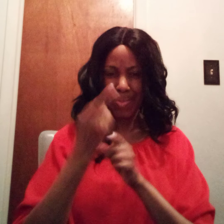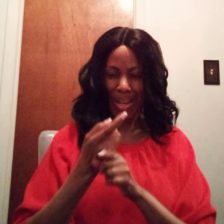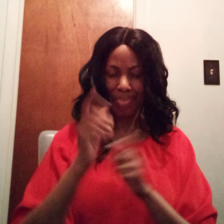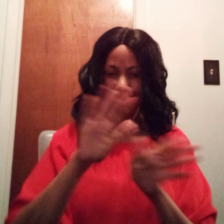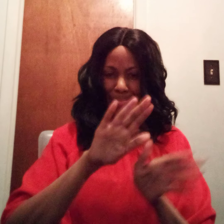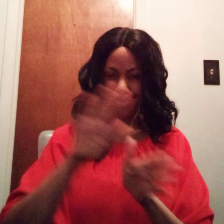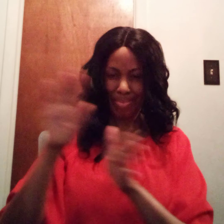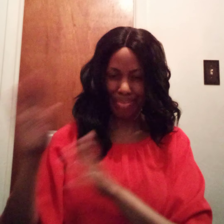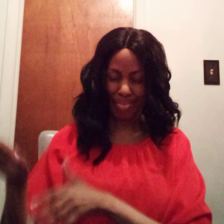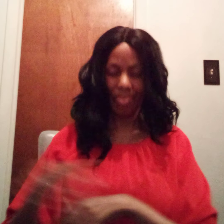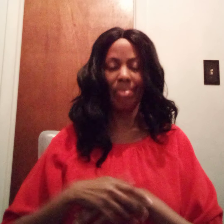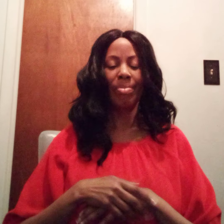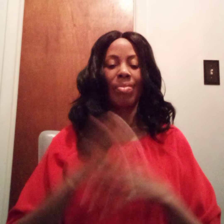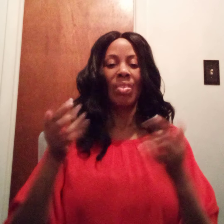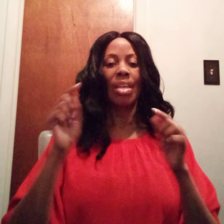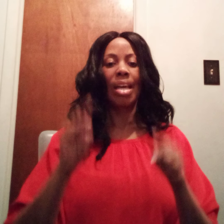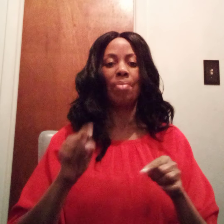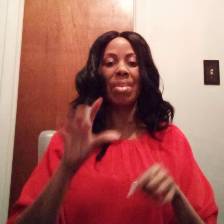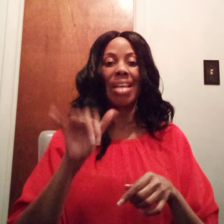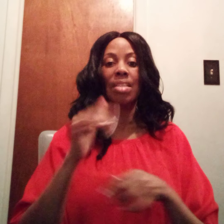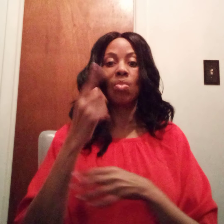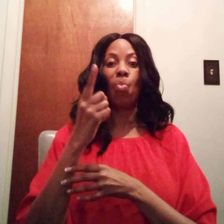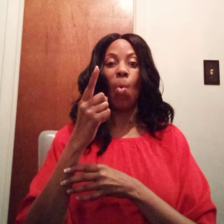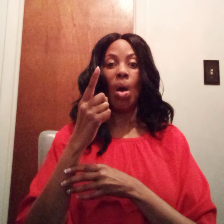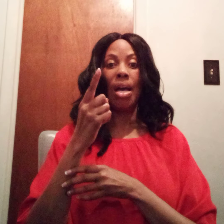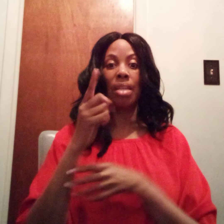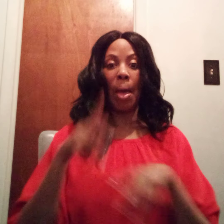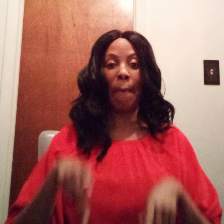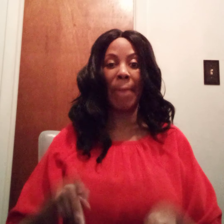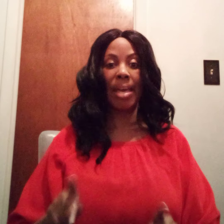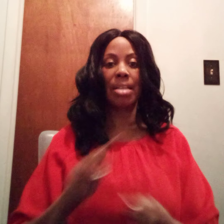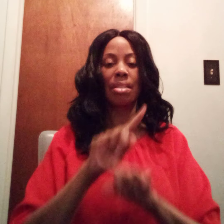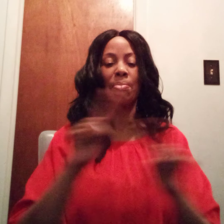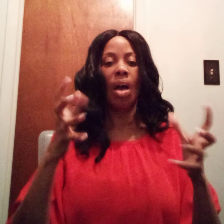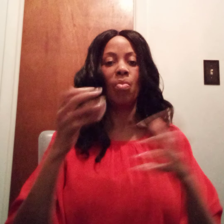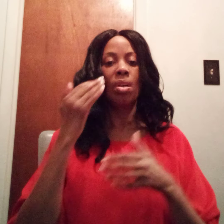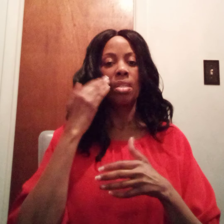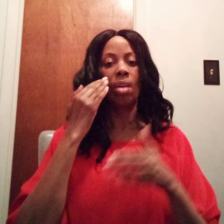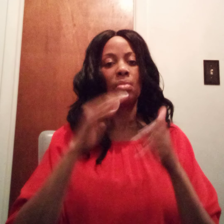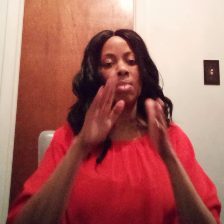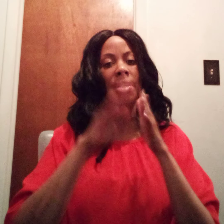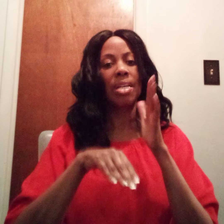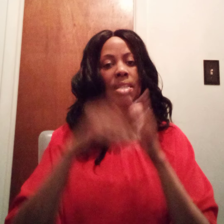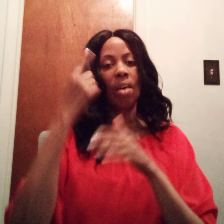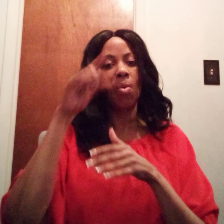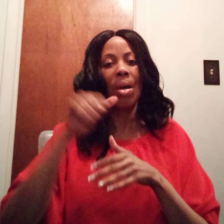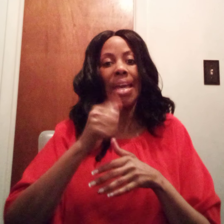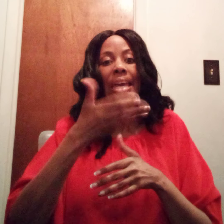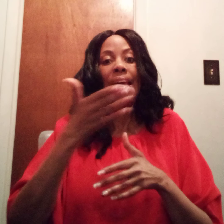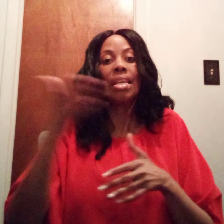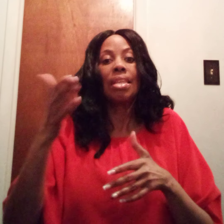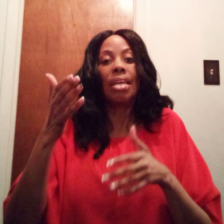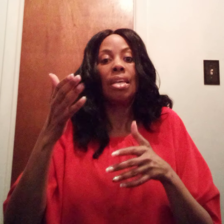this particular pair of pants. But what if I wanted to know the discount on anything in the store? Well, then I could say, well, let